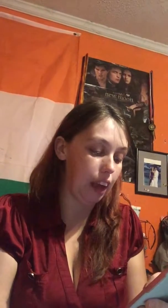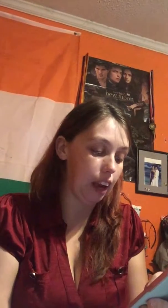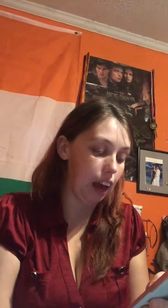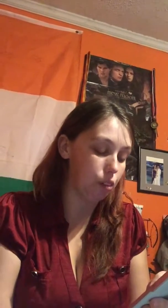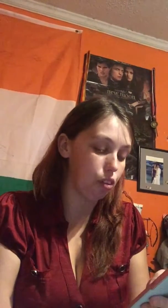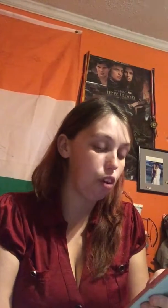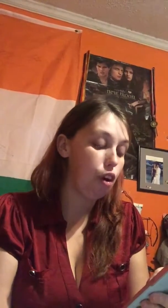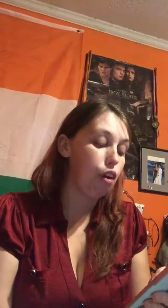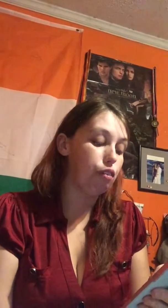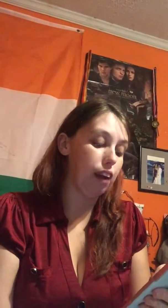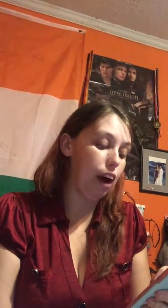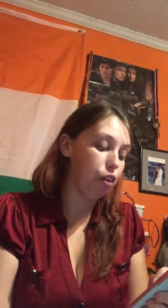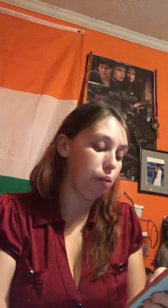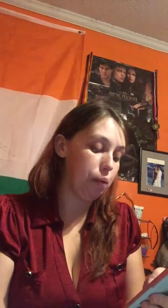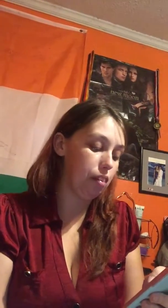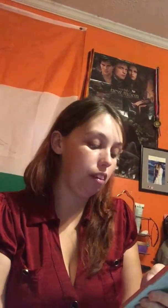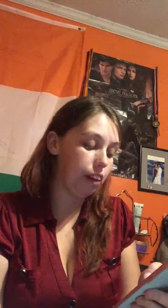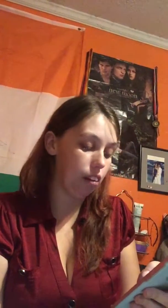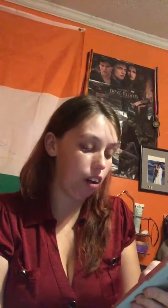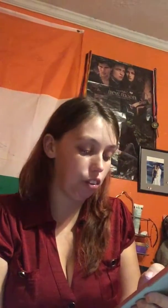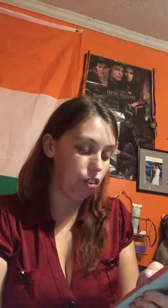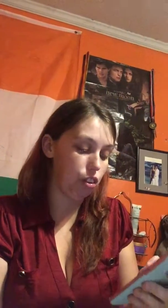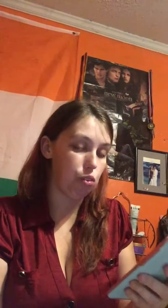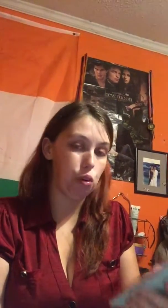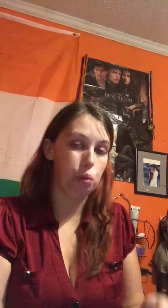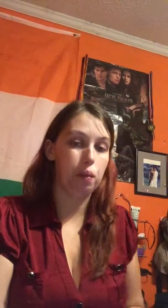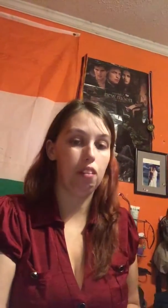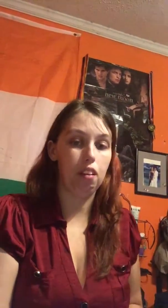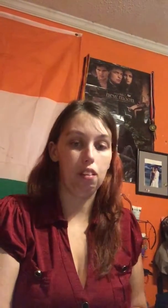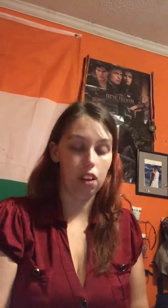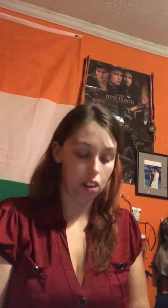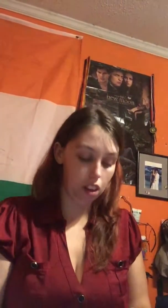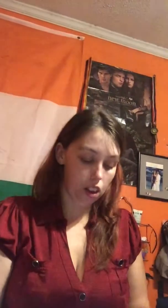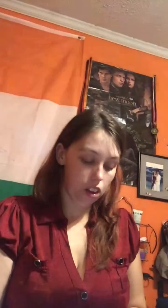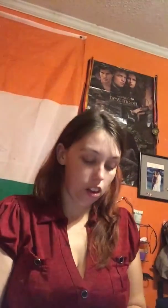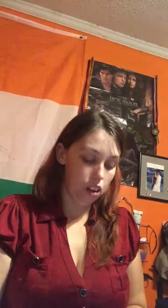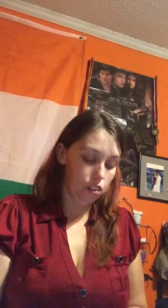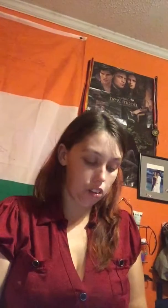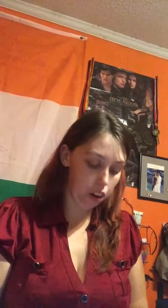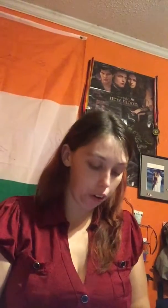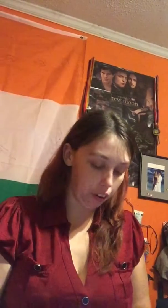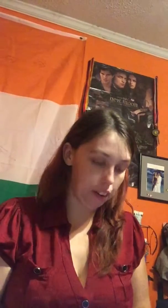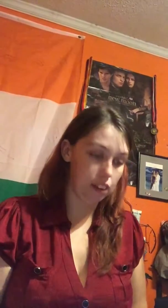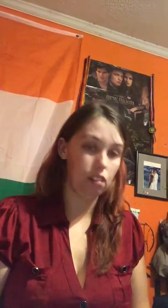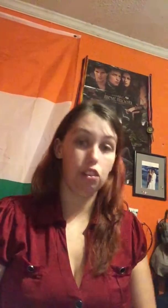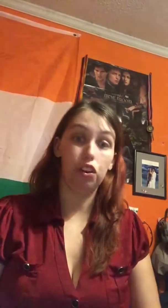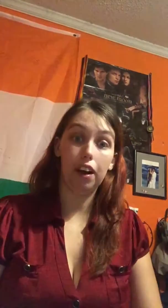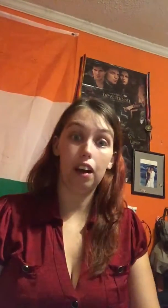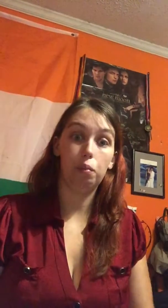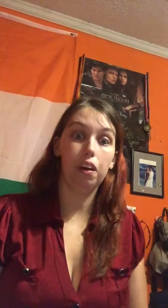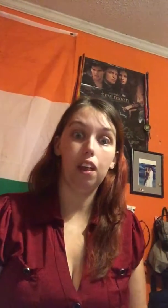in and out. For now, your baby still gets oxygen through your placenta. So, it's learning how to breathe